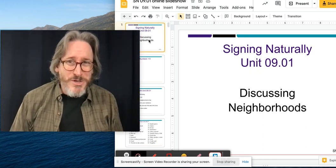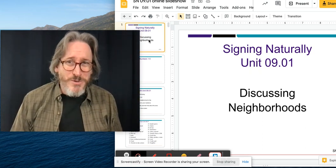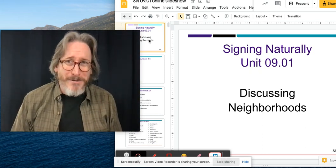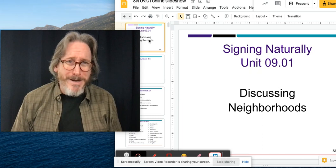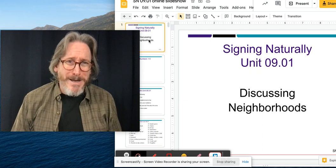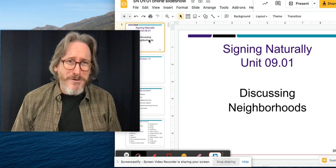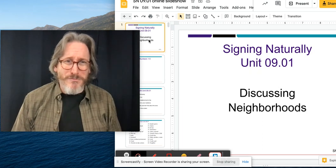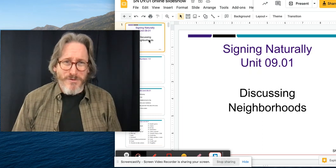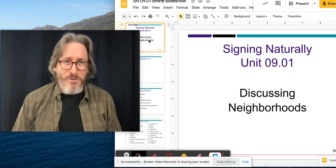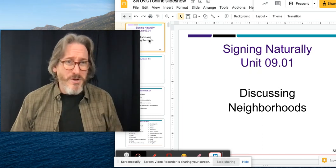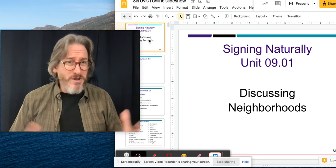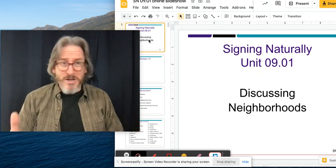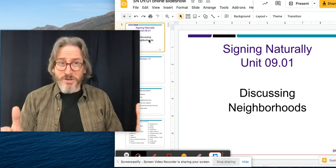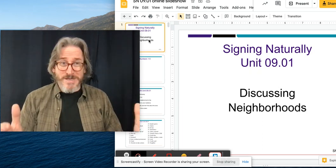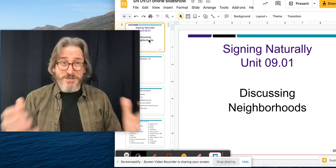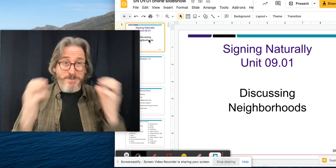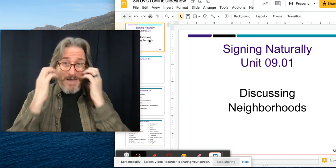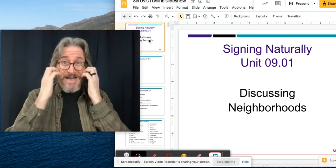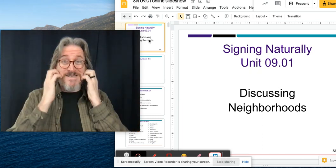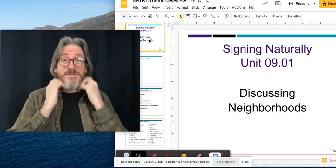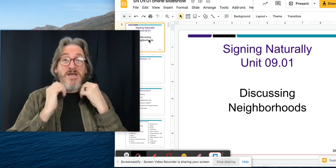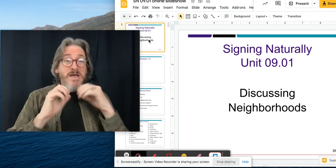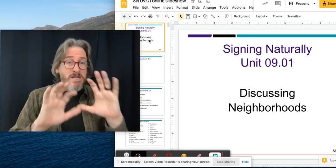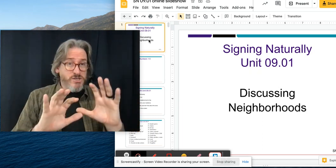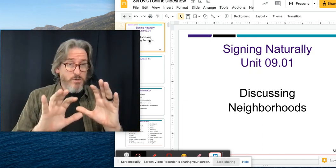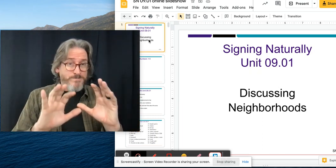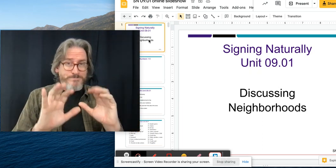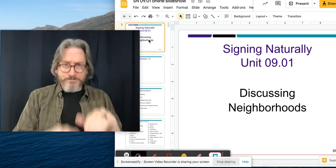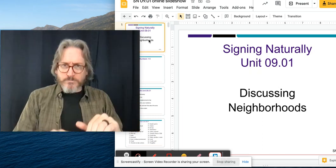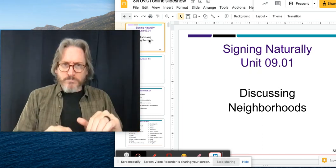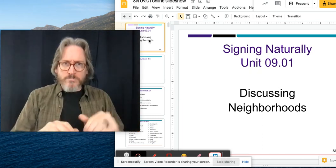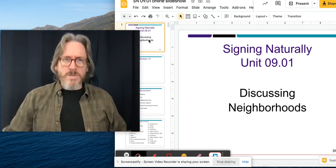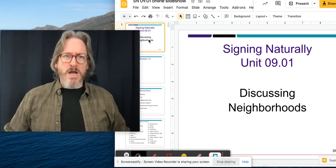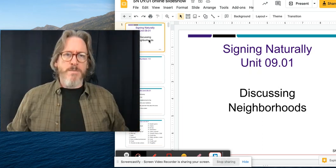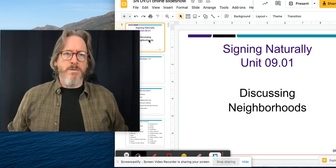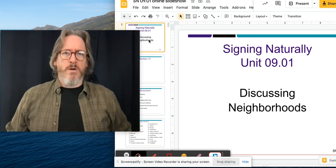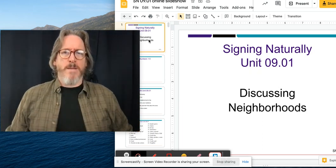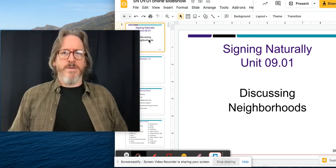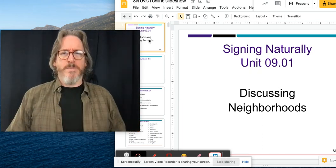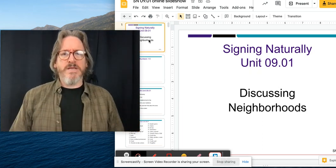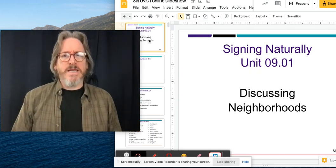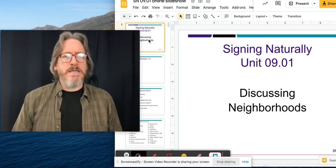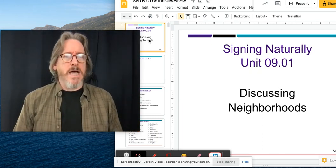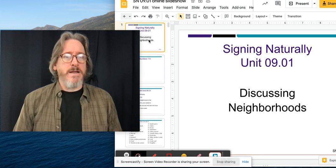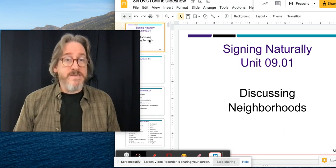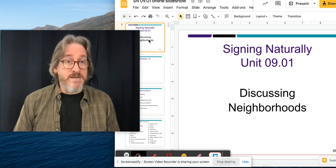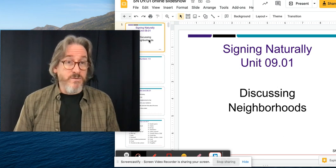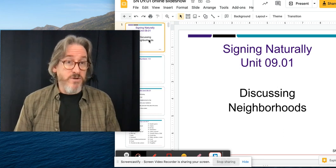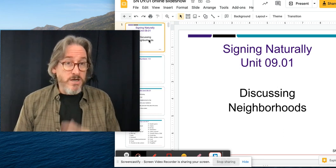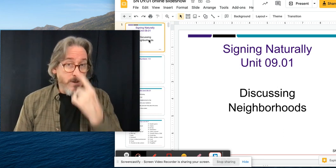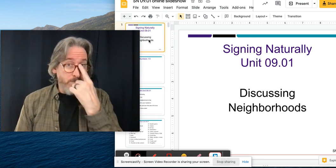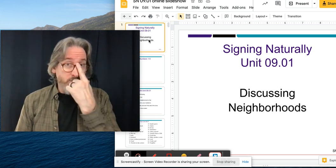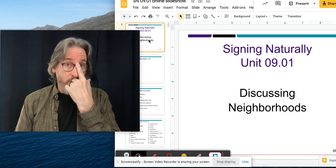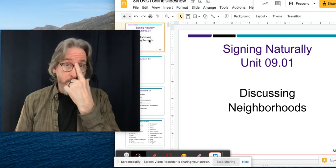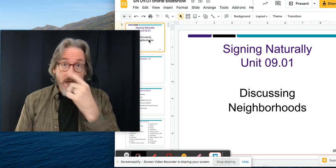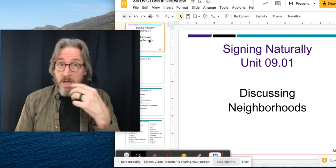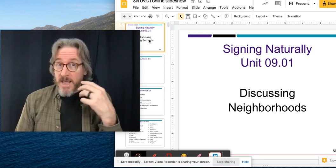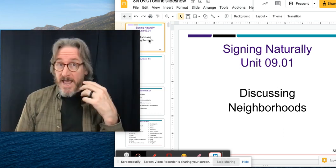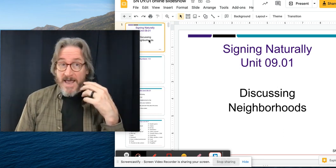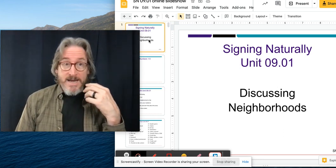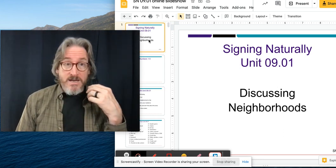it's what you carry in your phone using GPS. So, I'm going to be building a lot on the stuff we've talked about